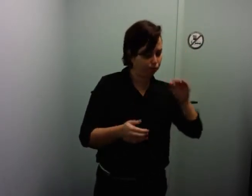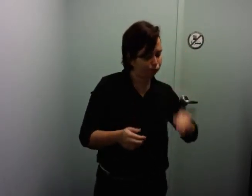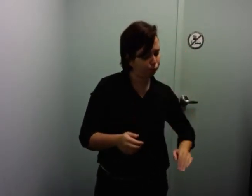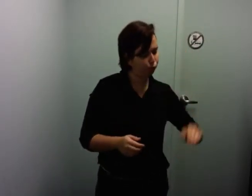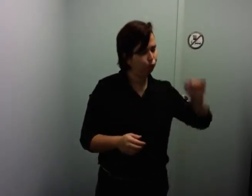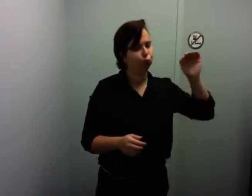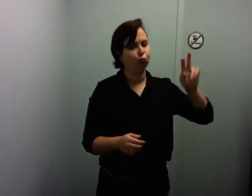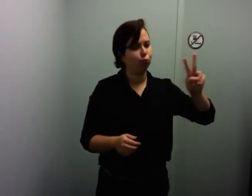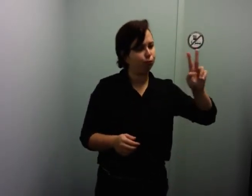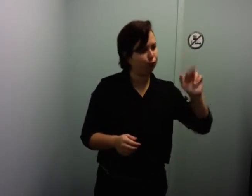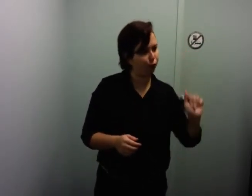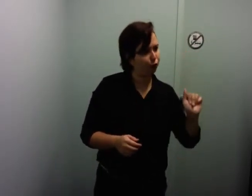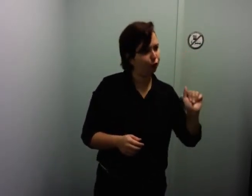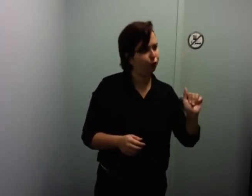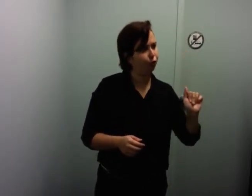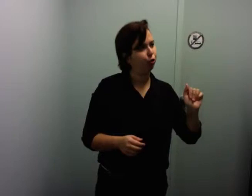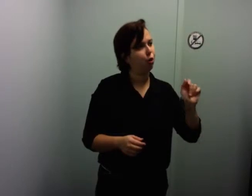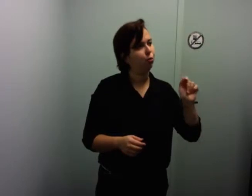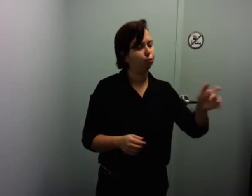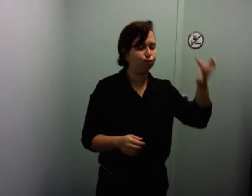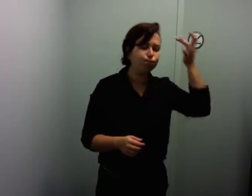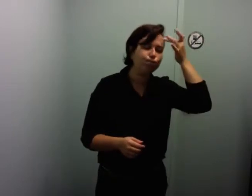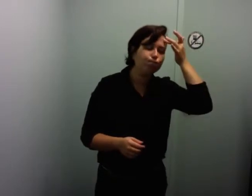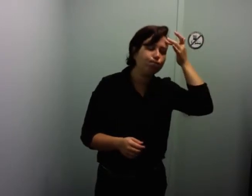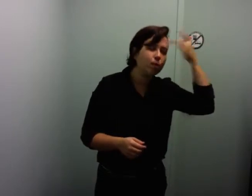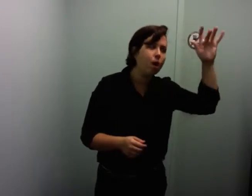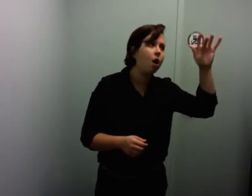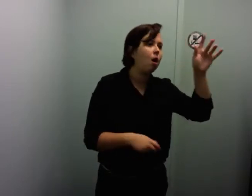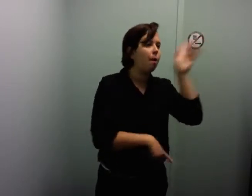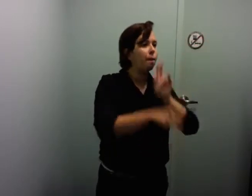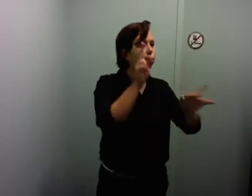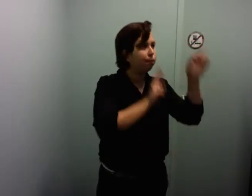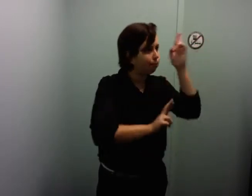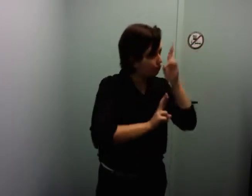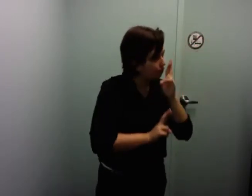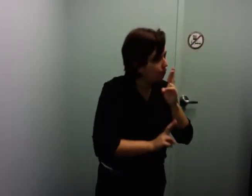widely read, highly respected, and very humane.